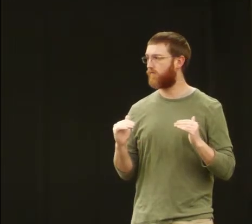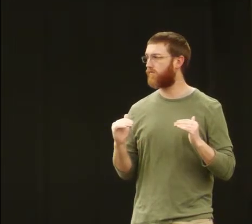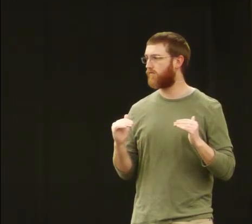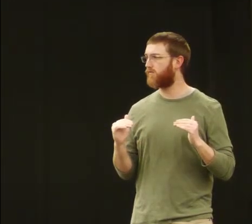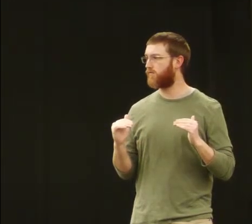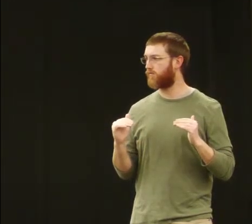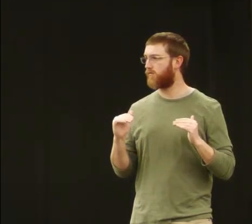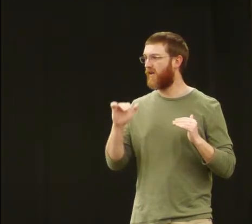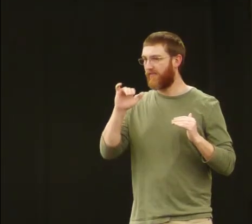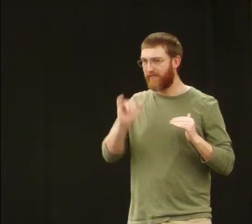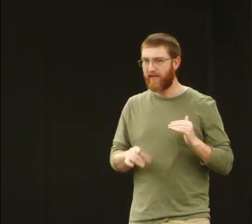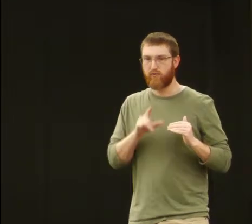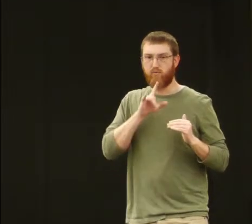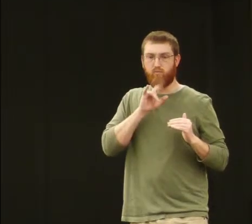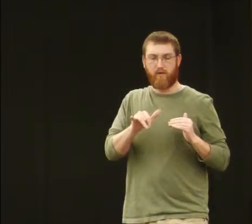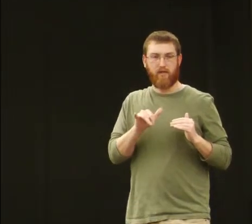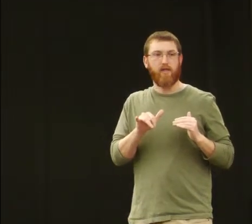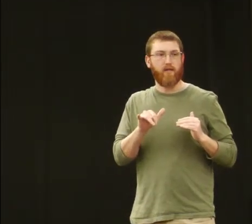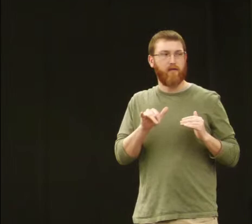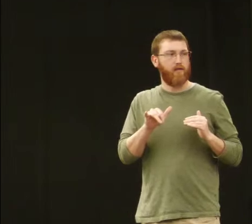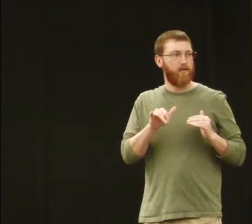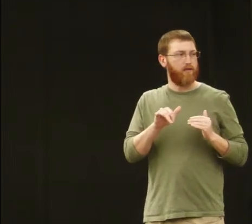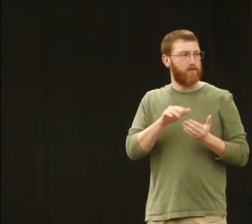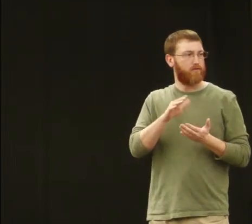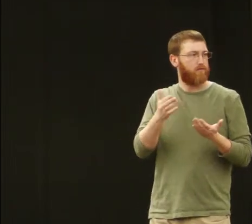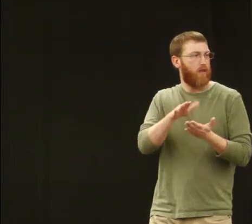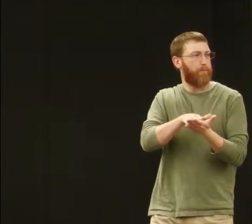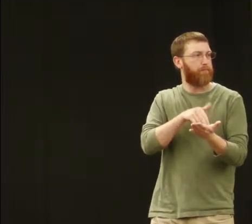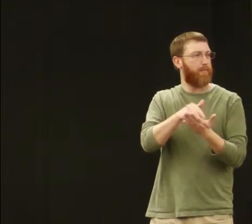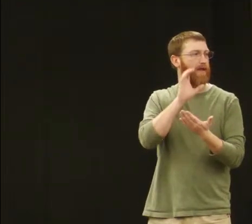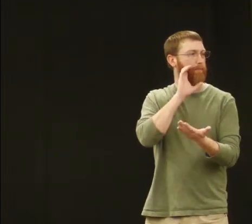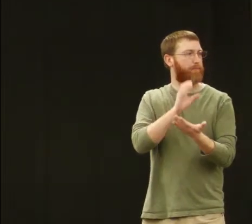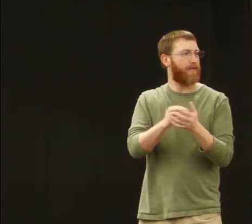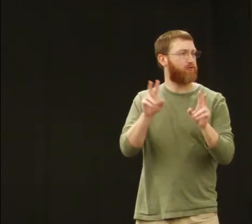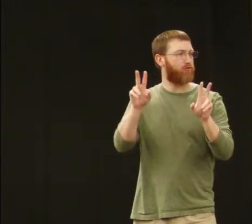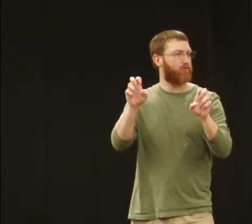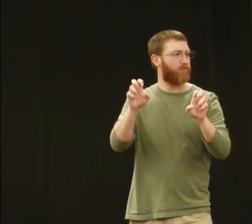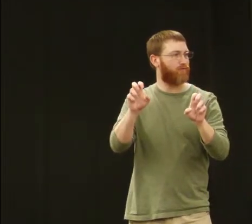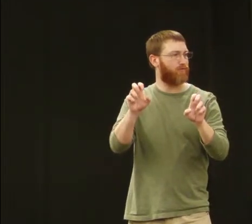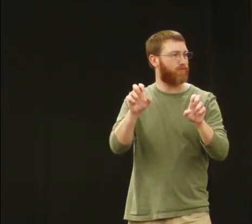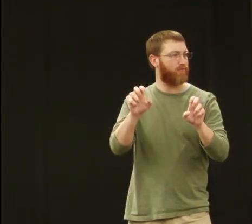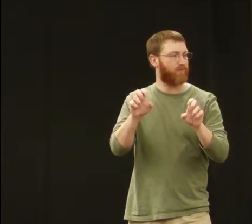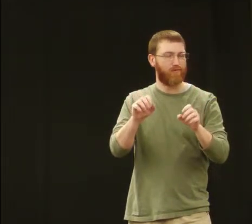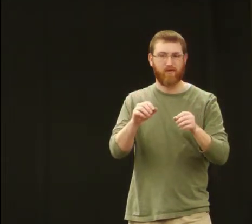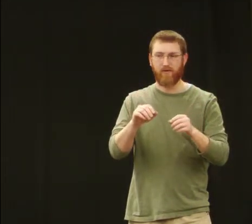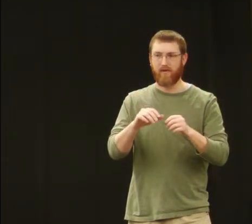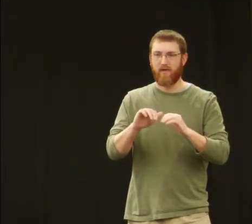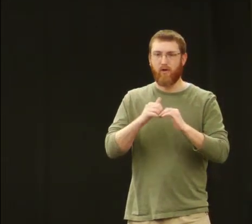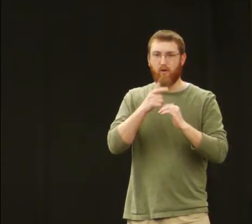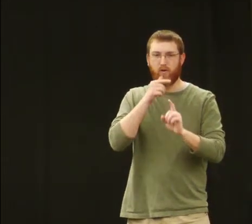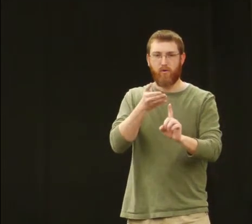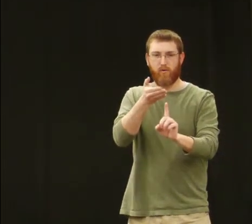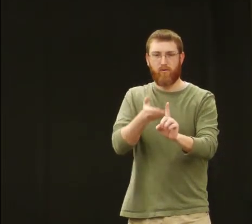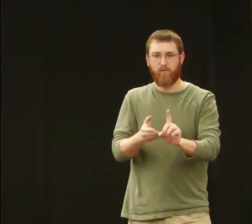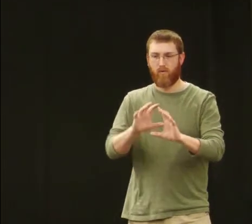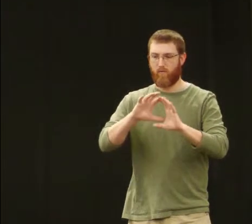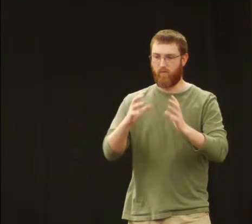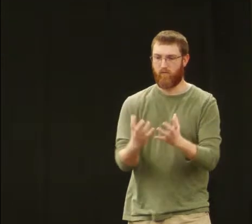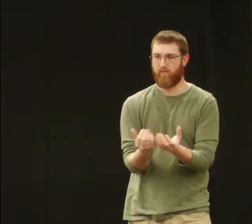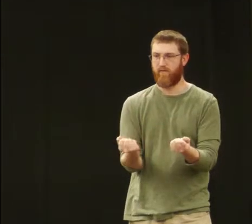is what is really painting that picture, connecting those dots, really thinking about that child and the whole